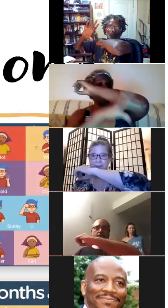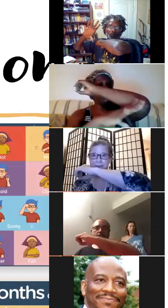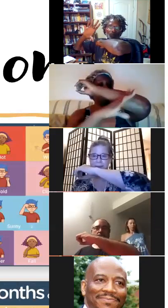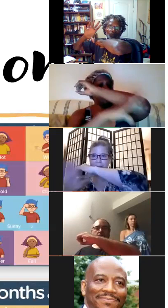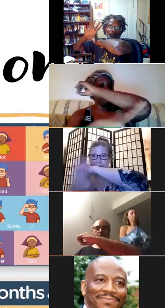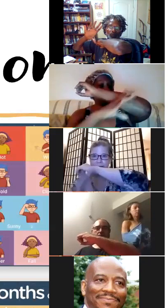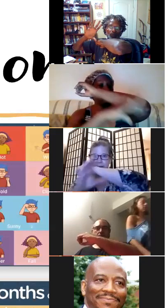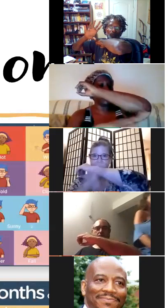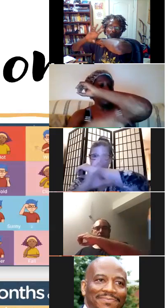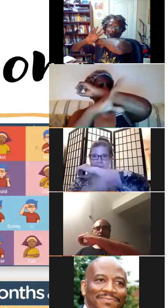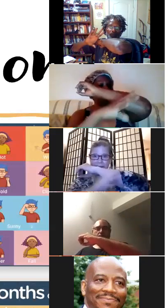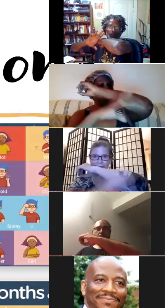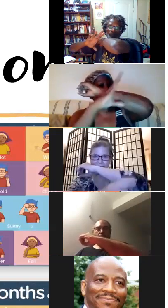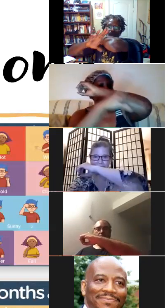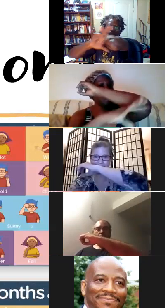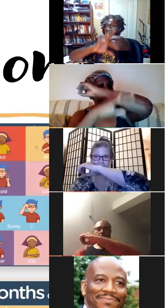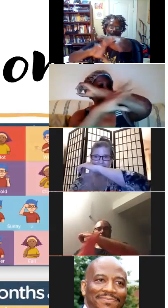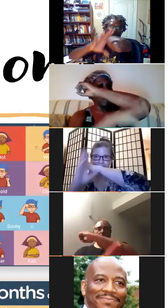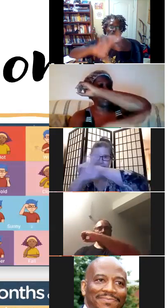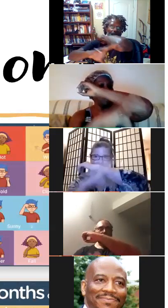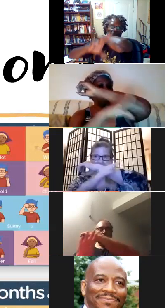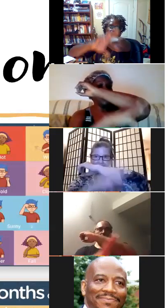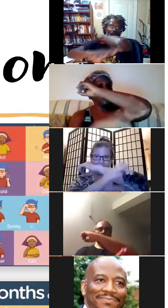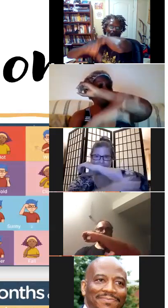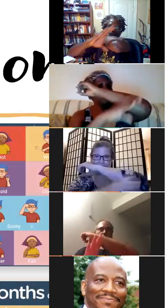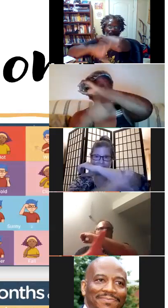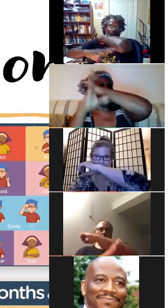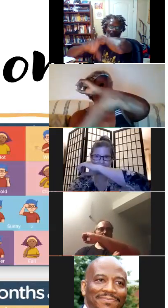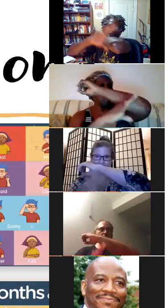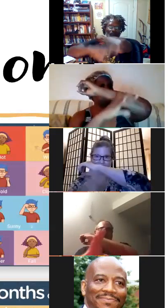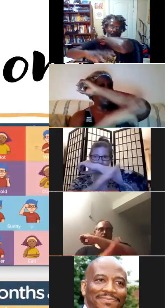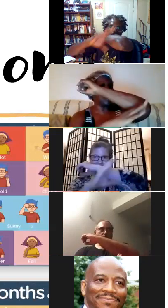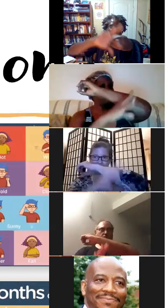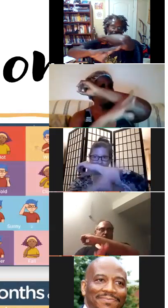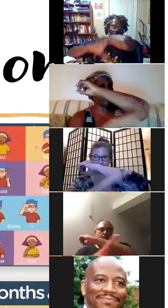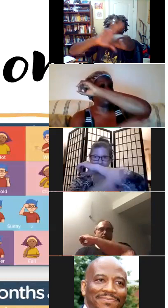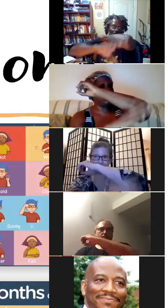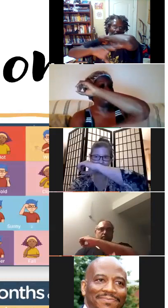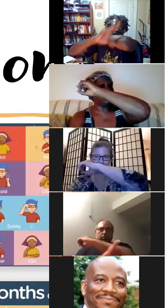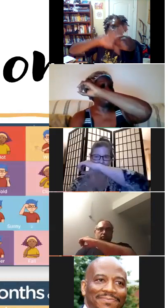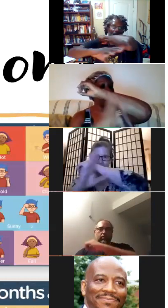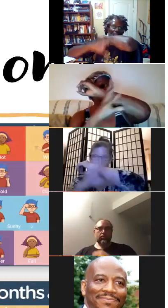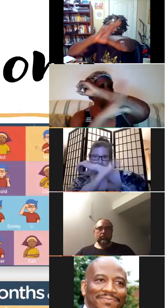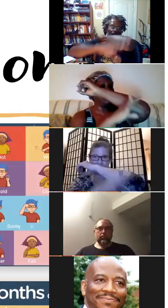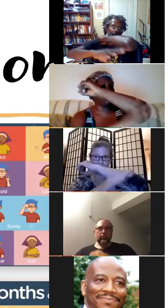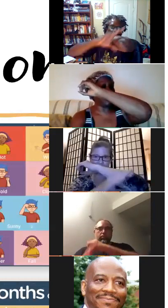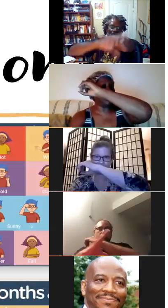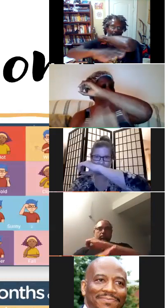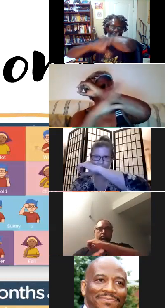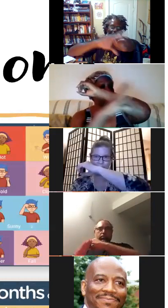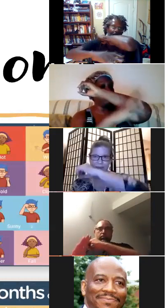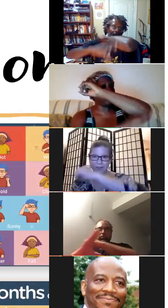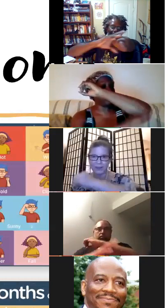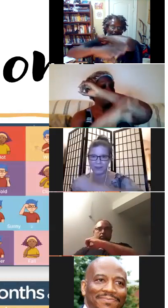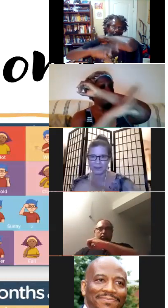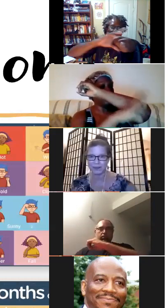and leaves are falling from the tree. So your dominant hand, your dominant hand is fall. Leaves